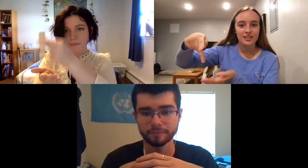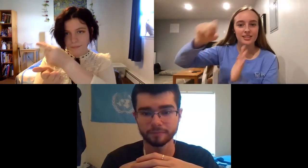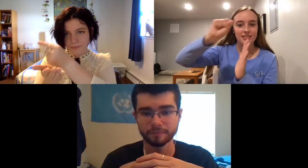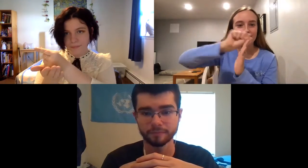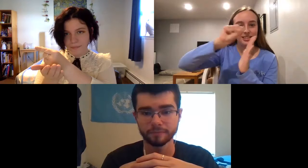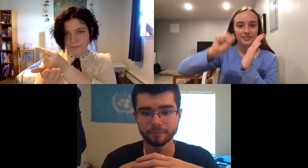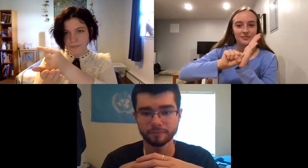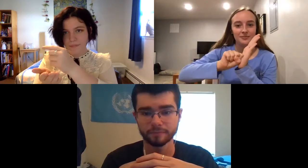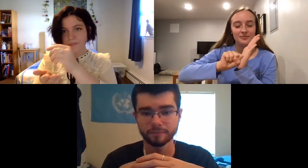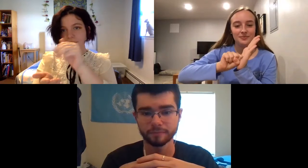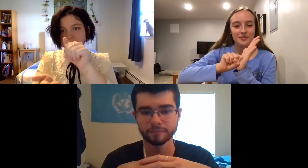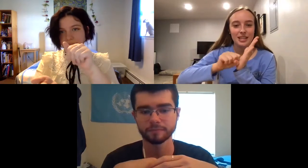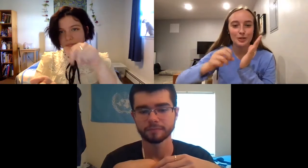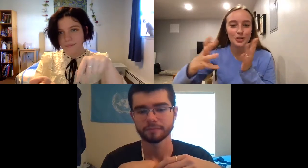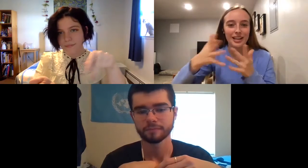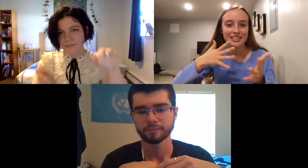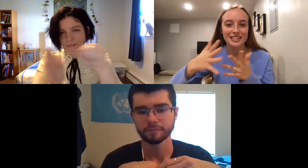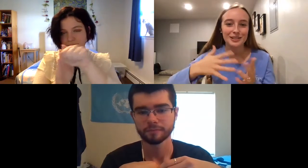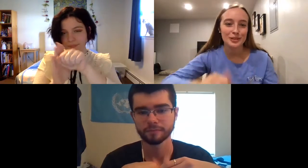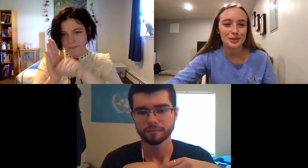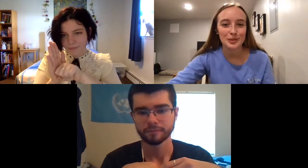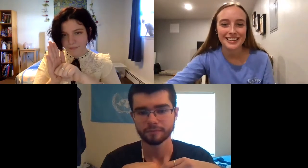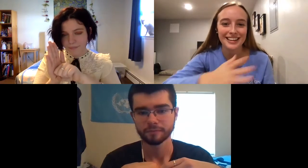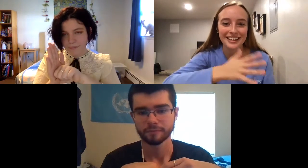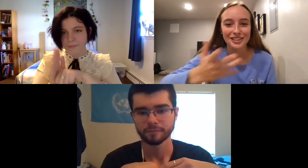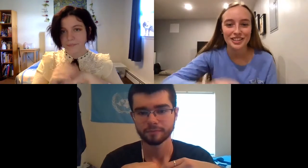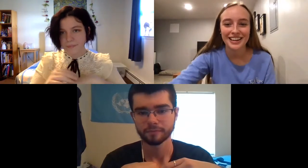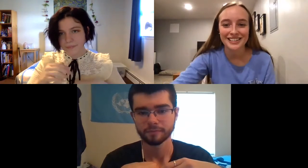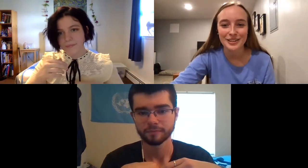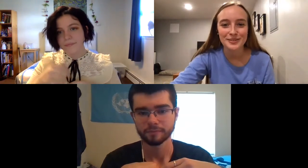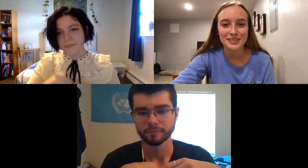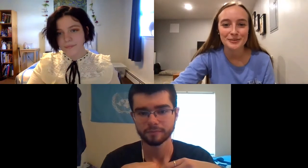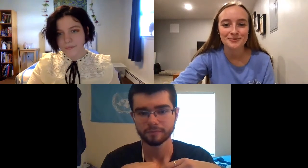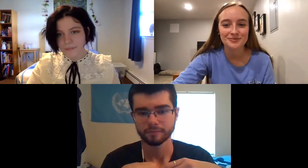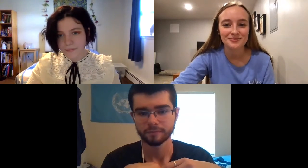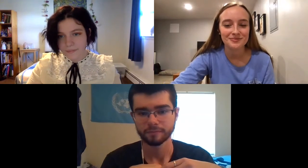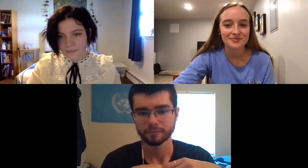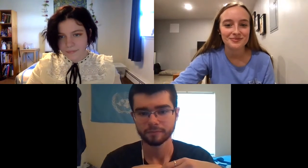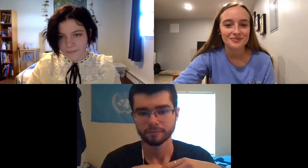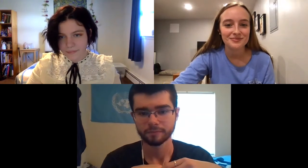State. And that's where you can kind of see a difference between the English and the ASL, so.